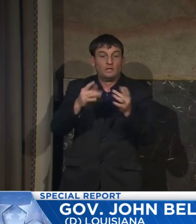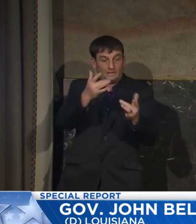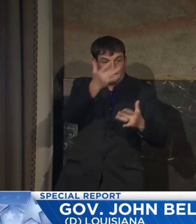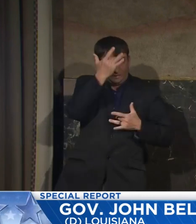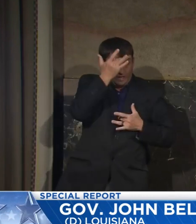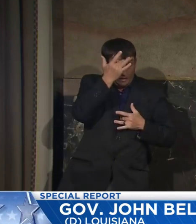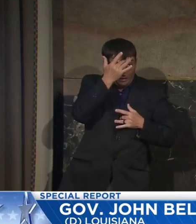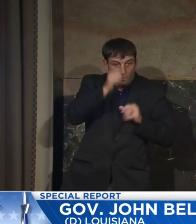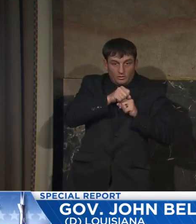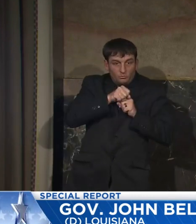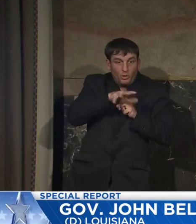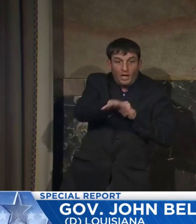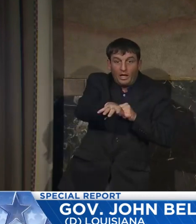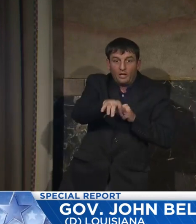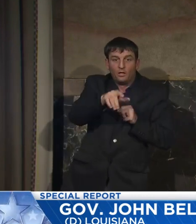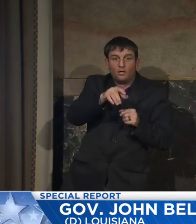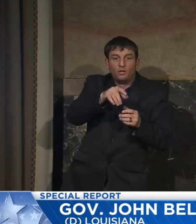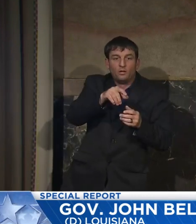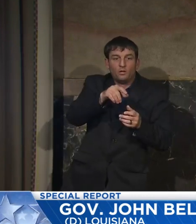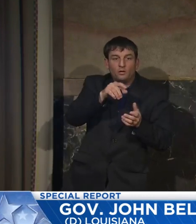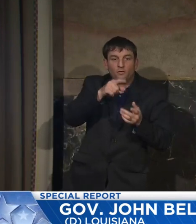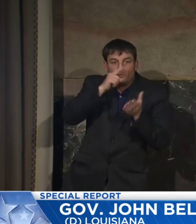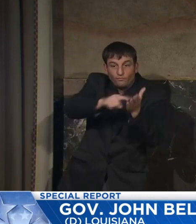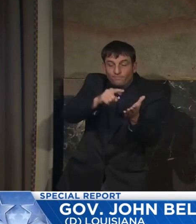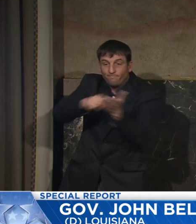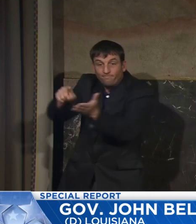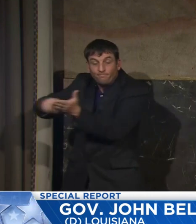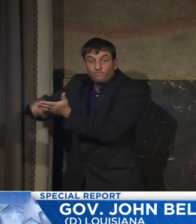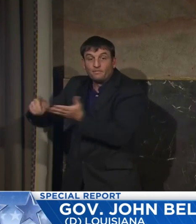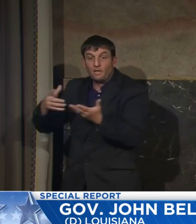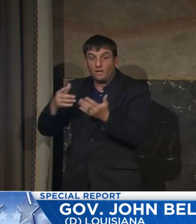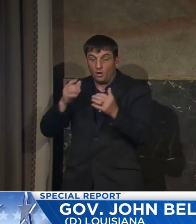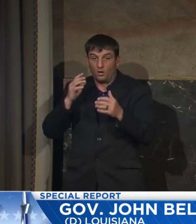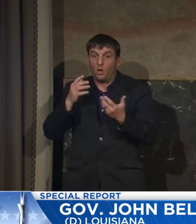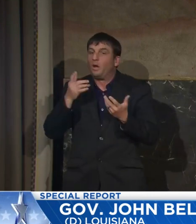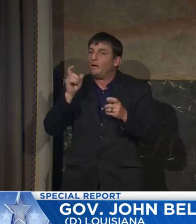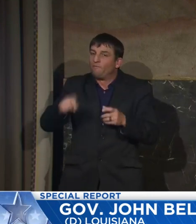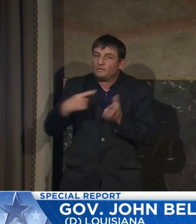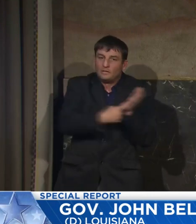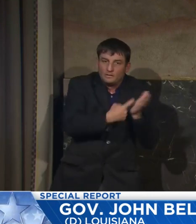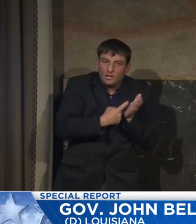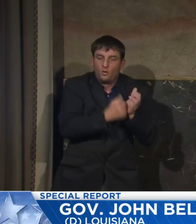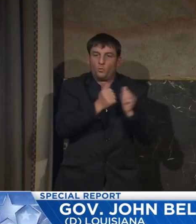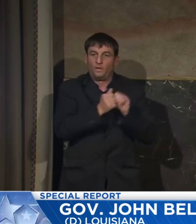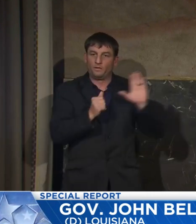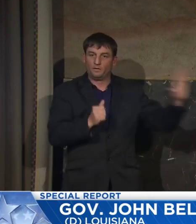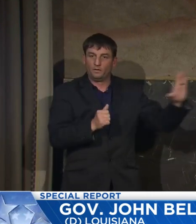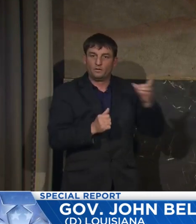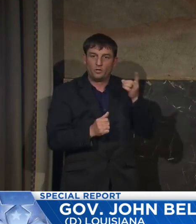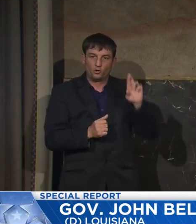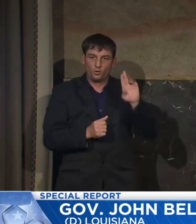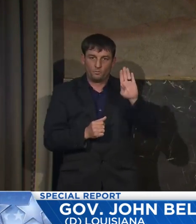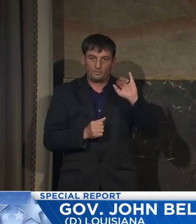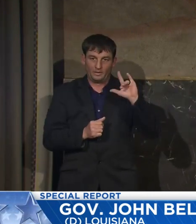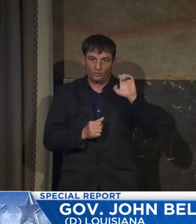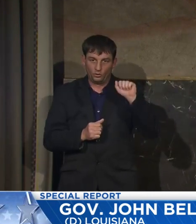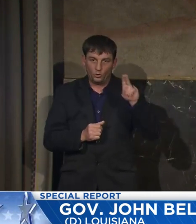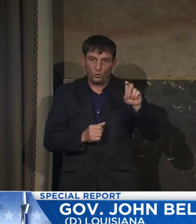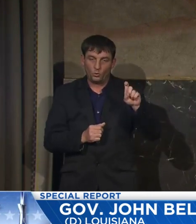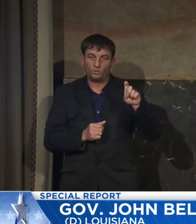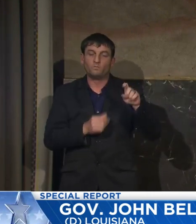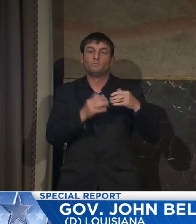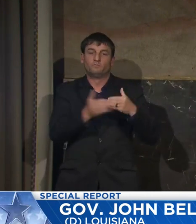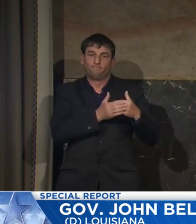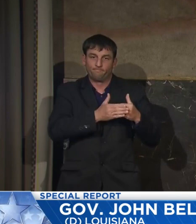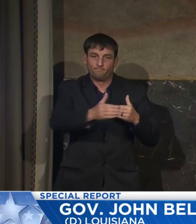And we'll just be talking about that as we go with Dr. BU and his team but we're also talking to the